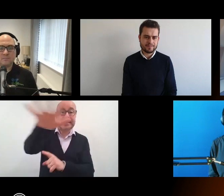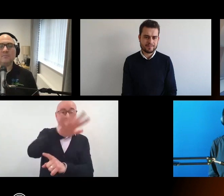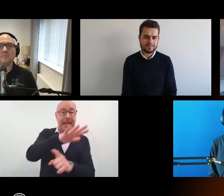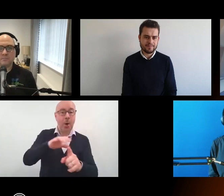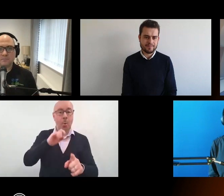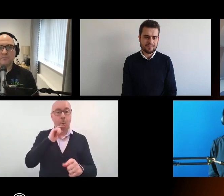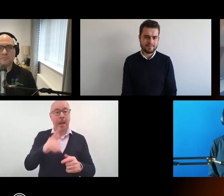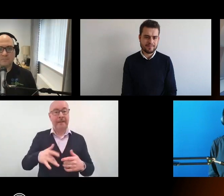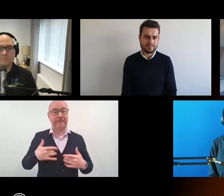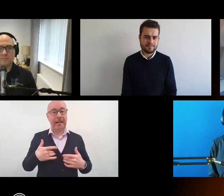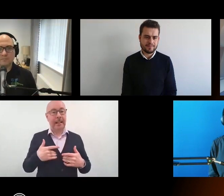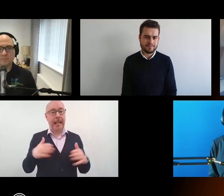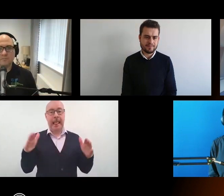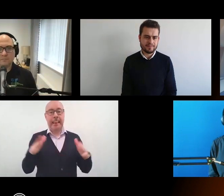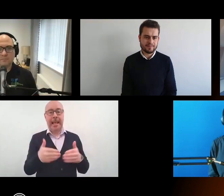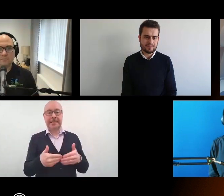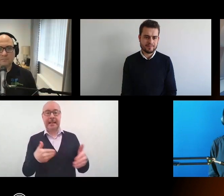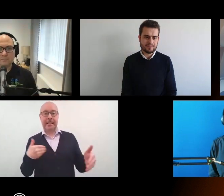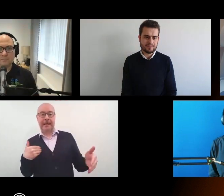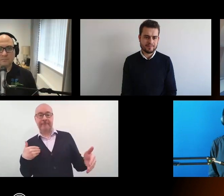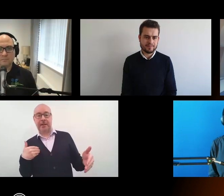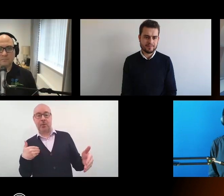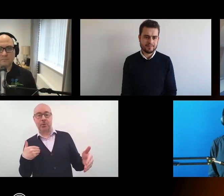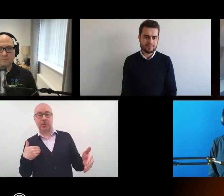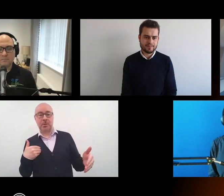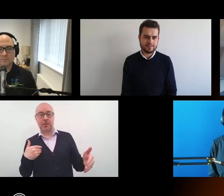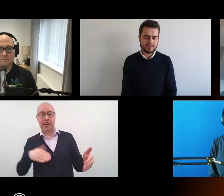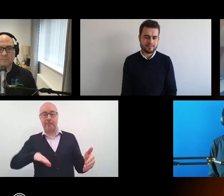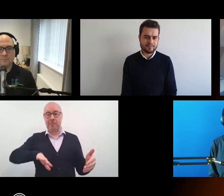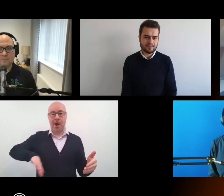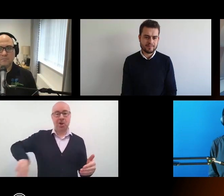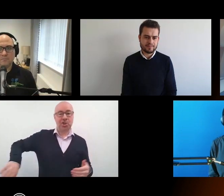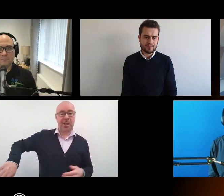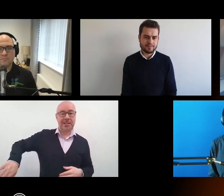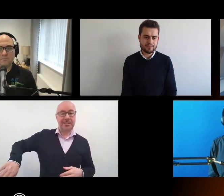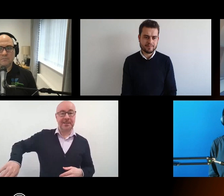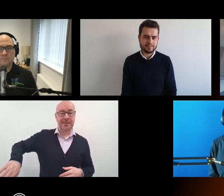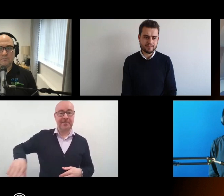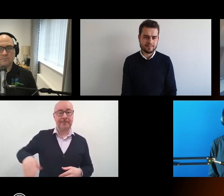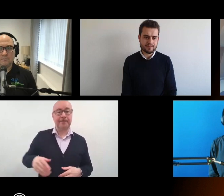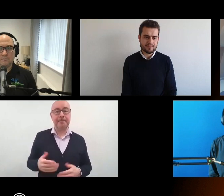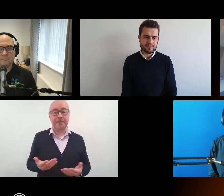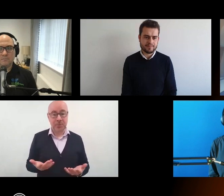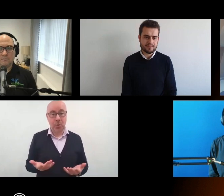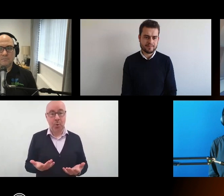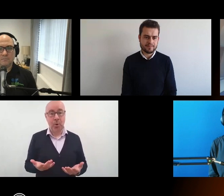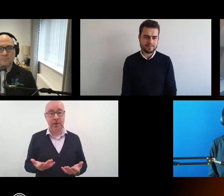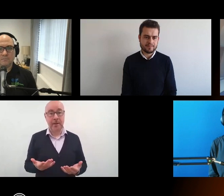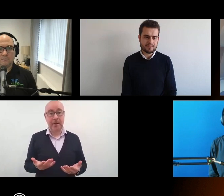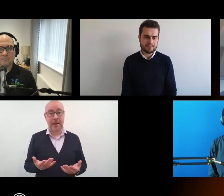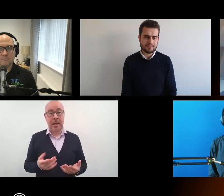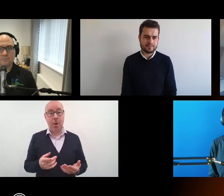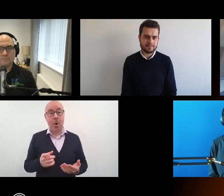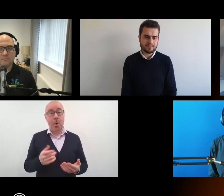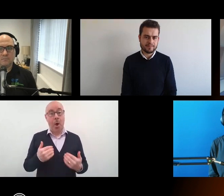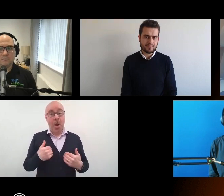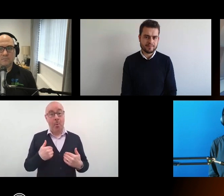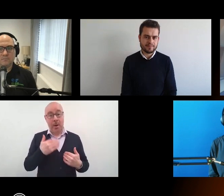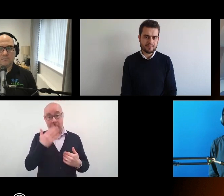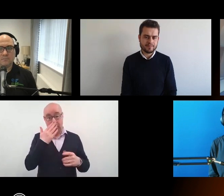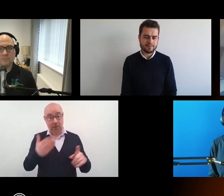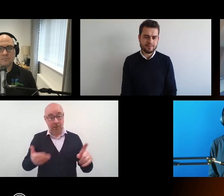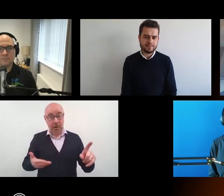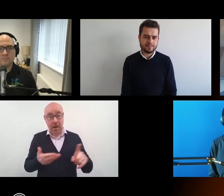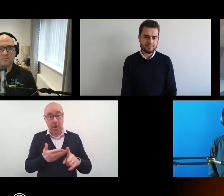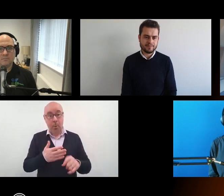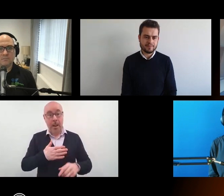disenfranchised or marginalized. And so this is what we want to do, is not just think about,